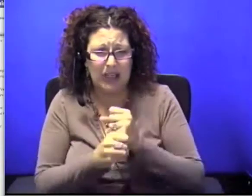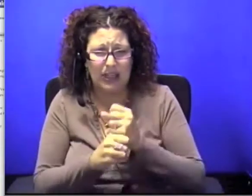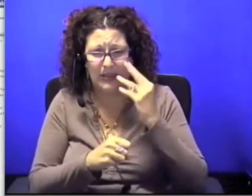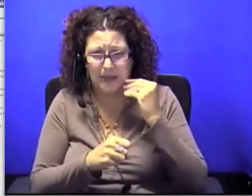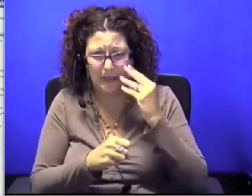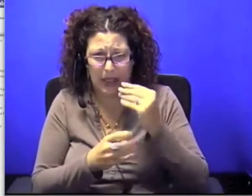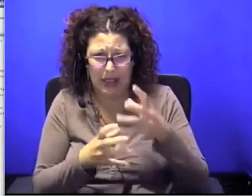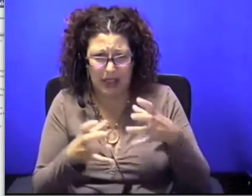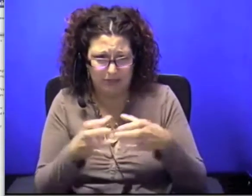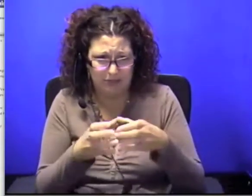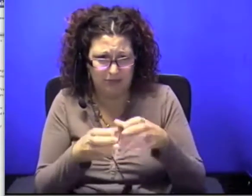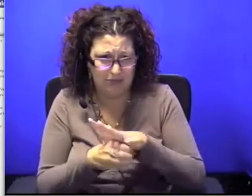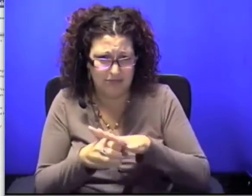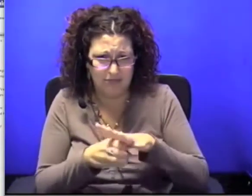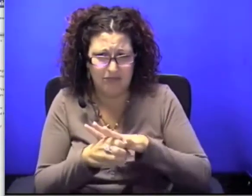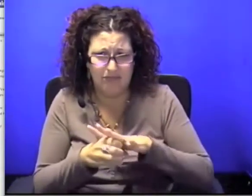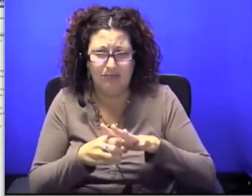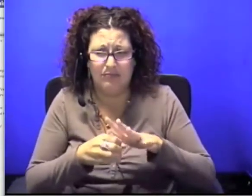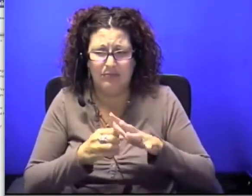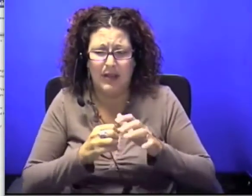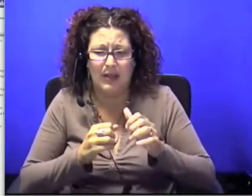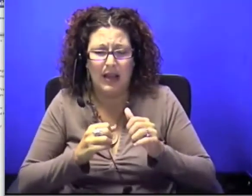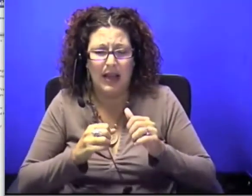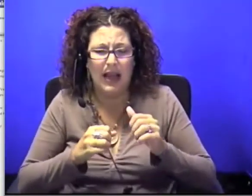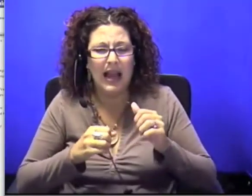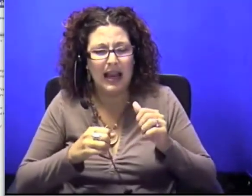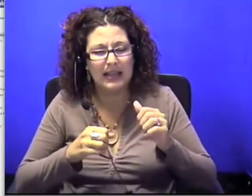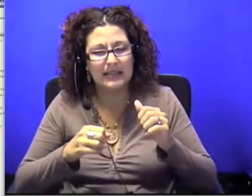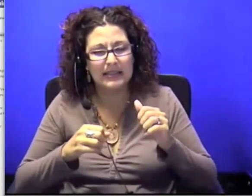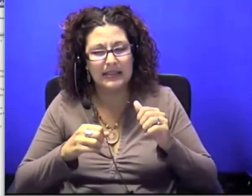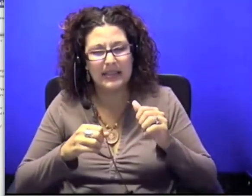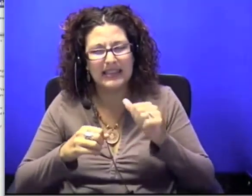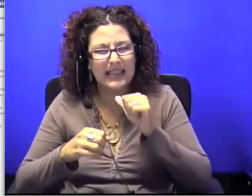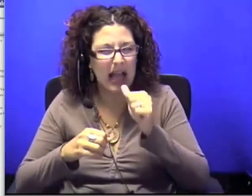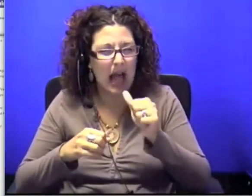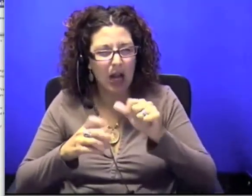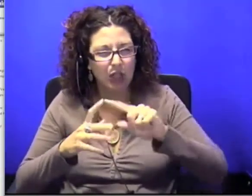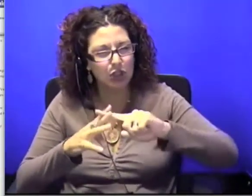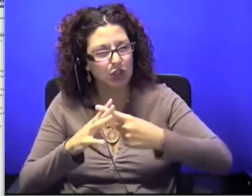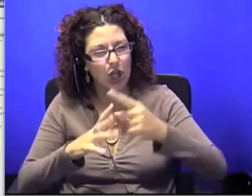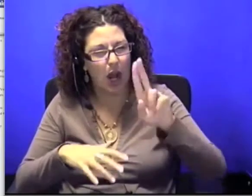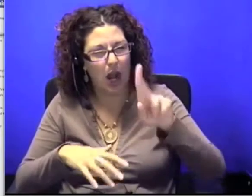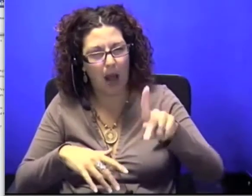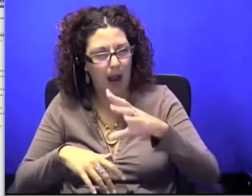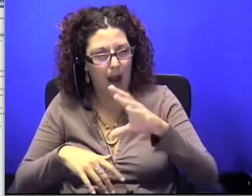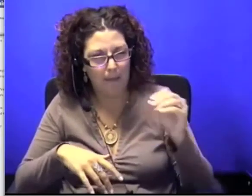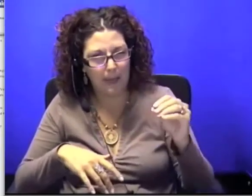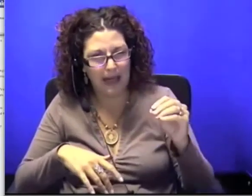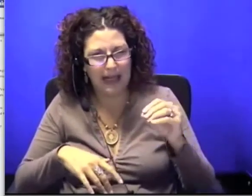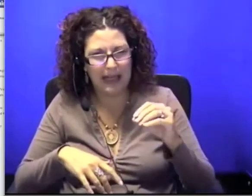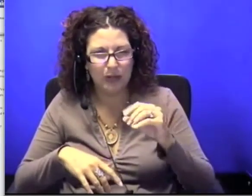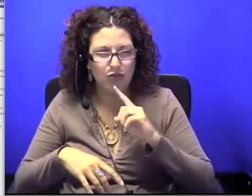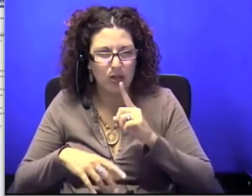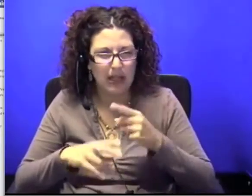years and years of experience. It's a startup. It's a launch company, but it's not a startup. Yeah, in other